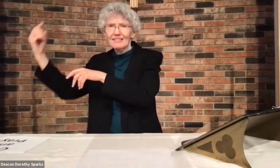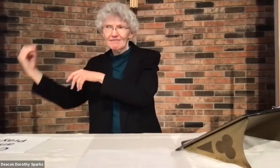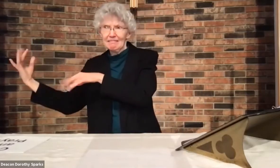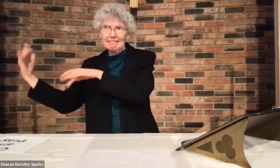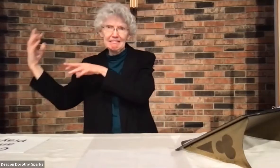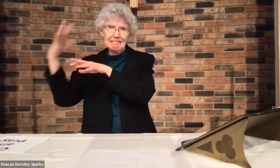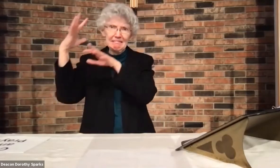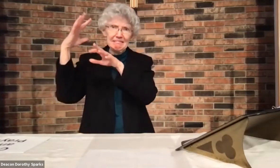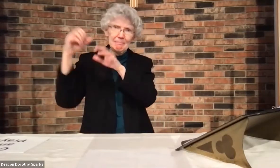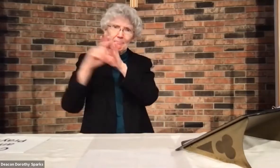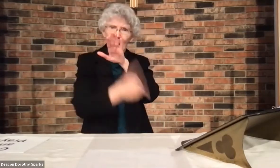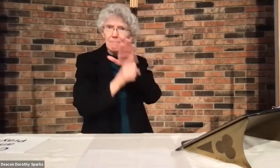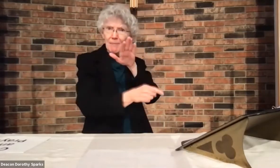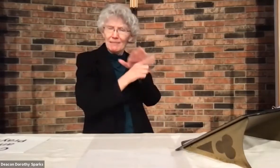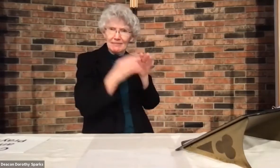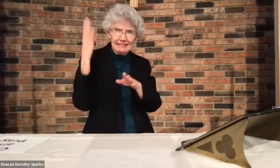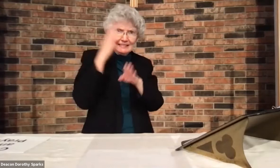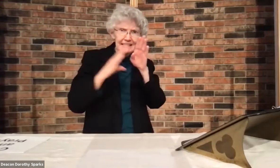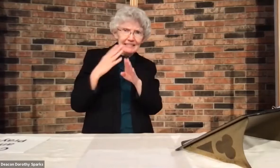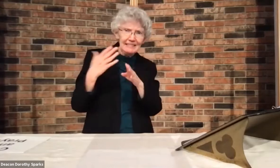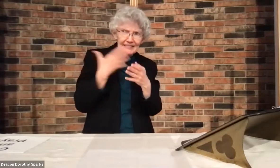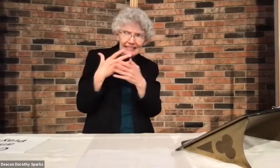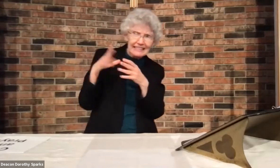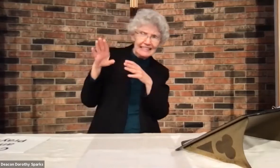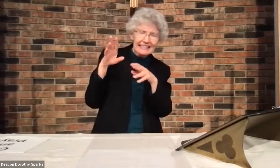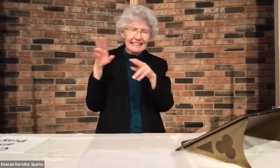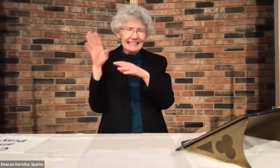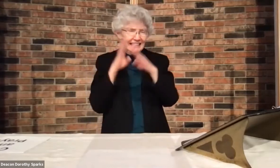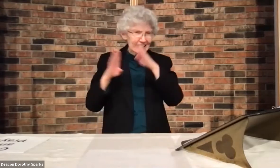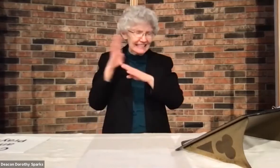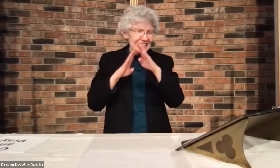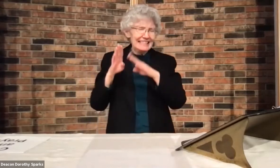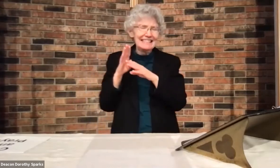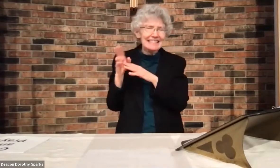during World War II, people in England were worried